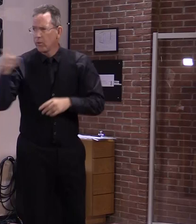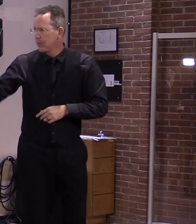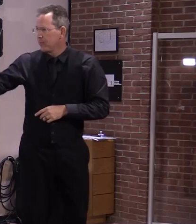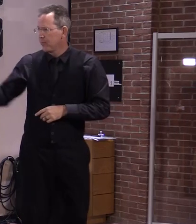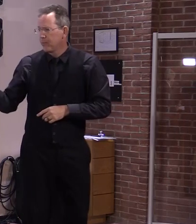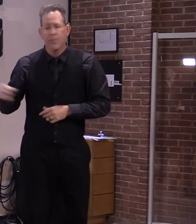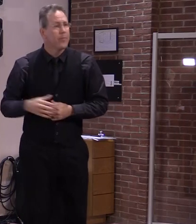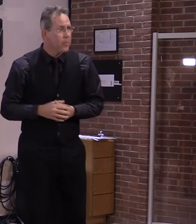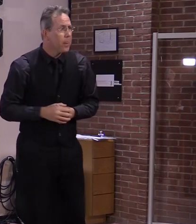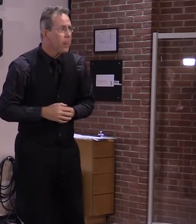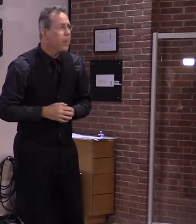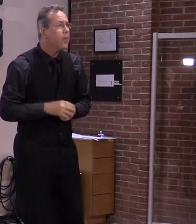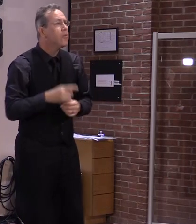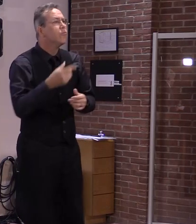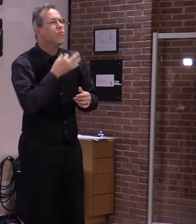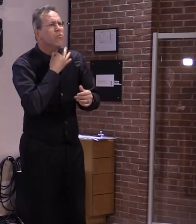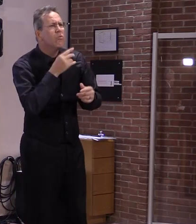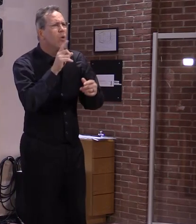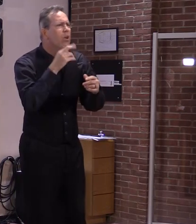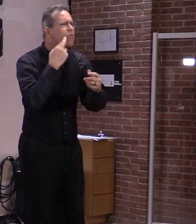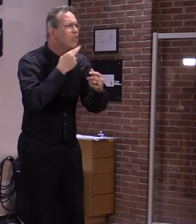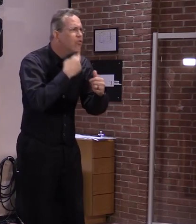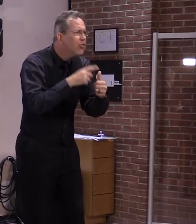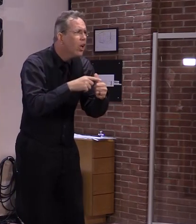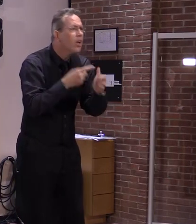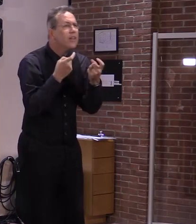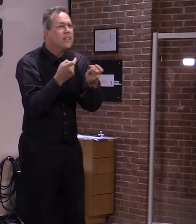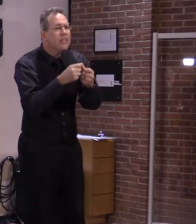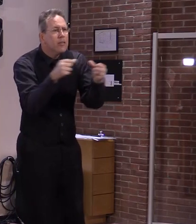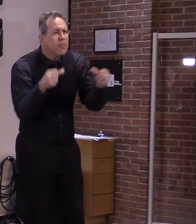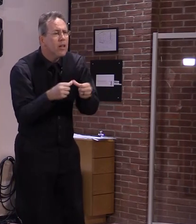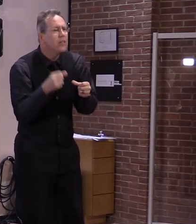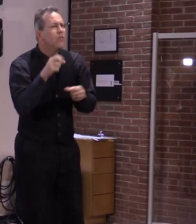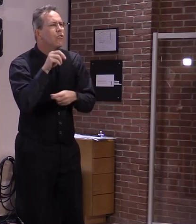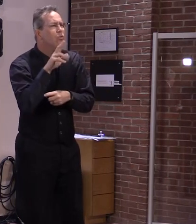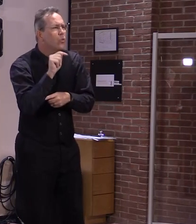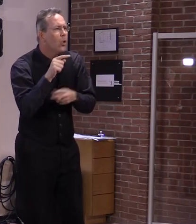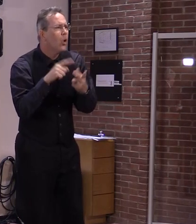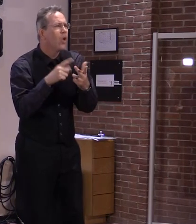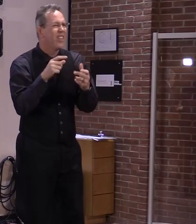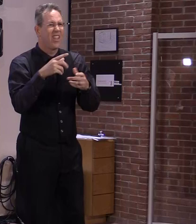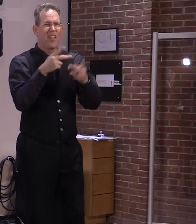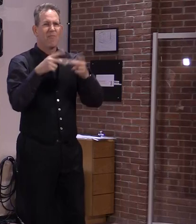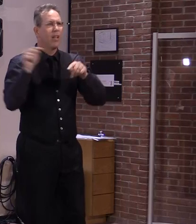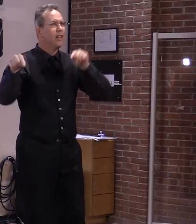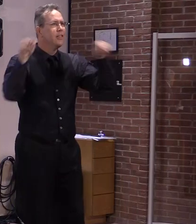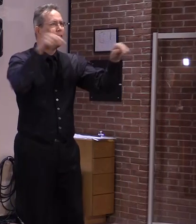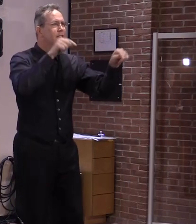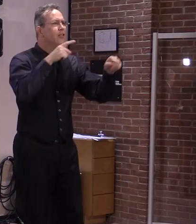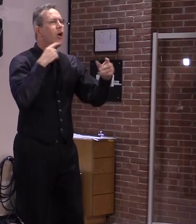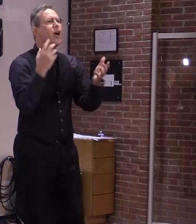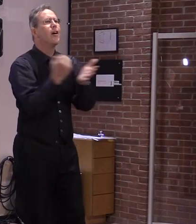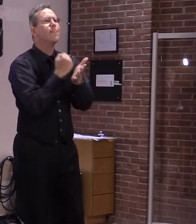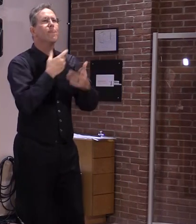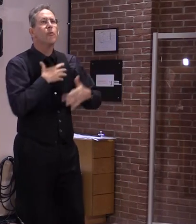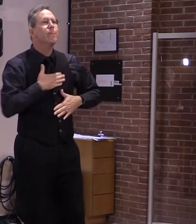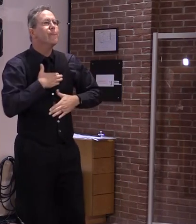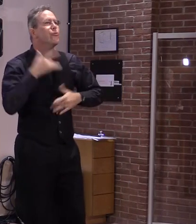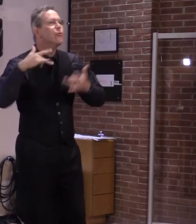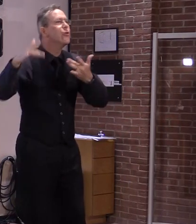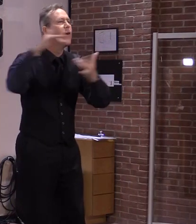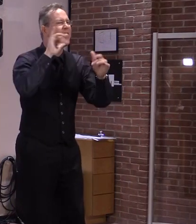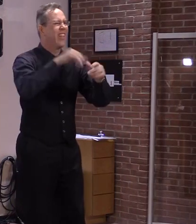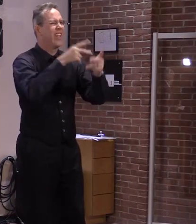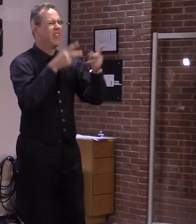restaurants, lodging properties, ski resorts, and other tourism attractions in an effort to bring the vaccine directly to